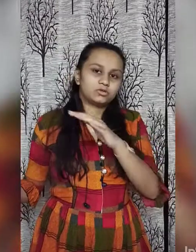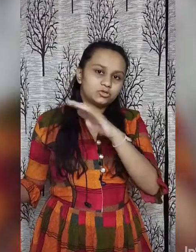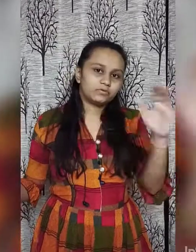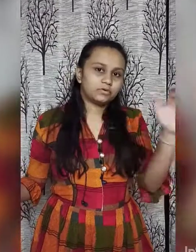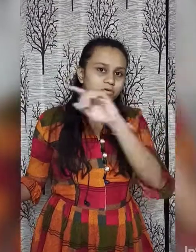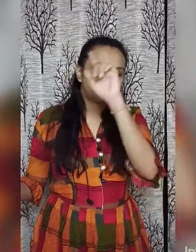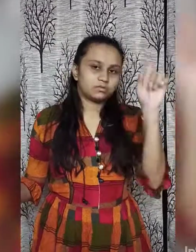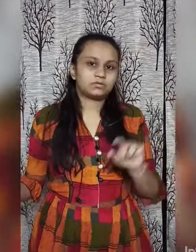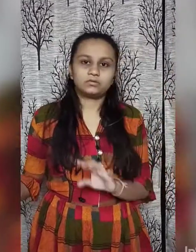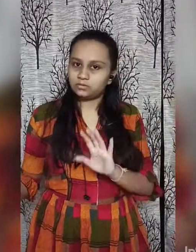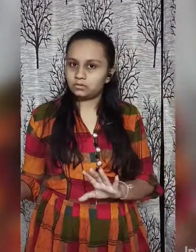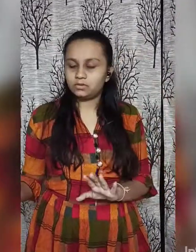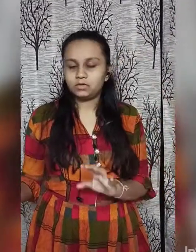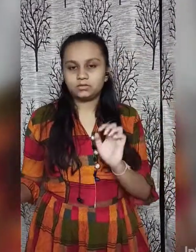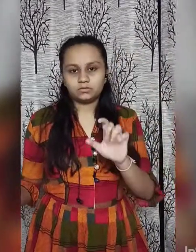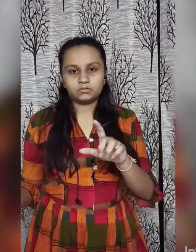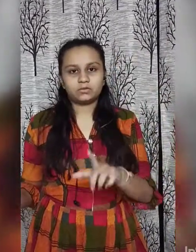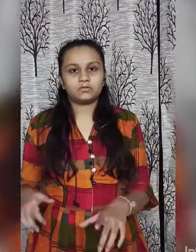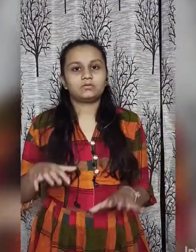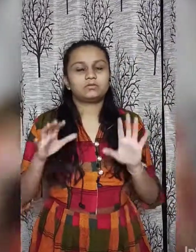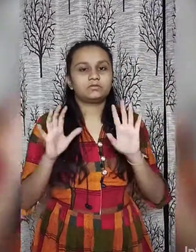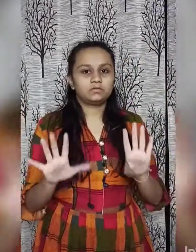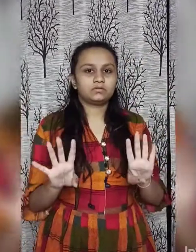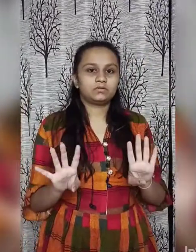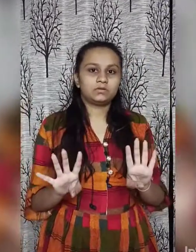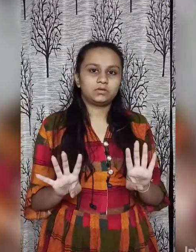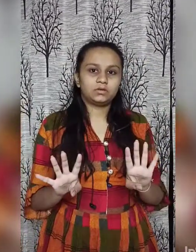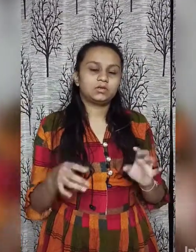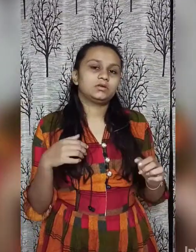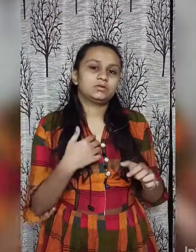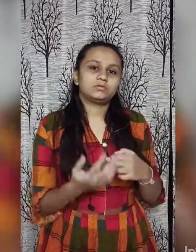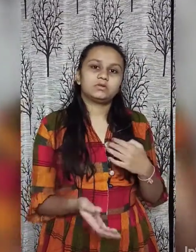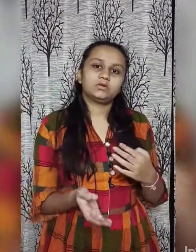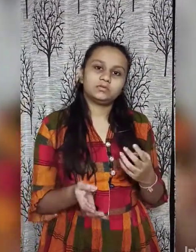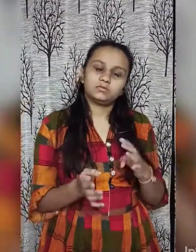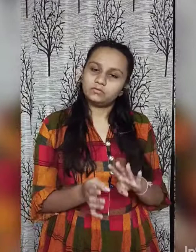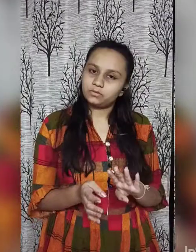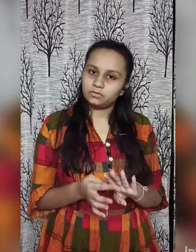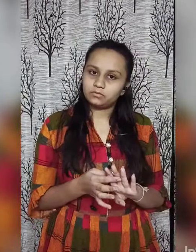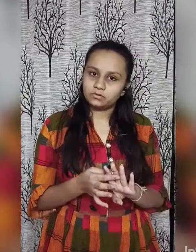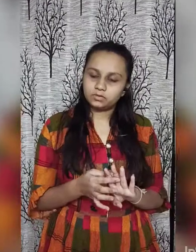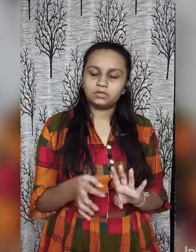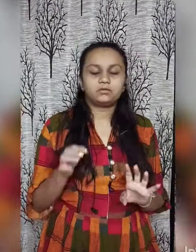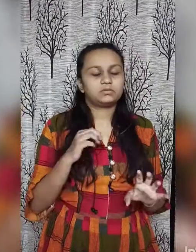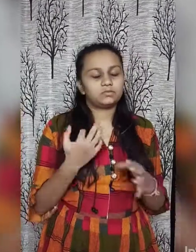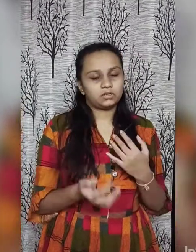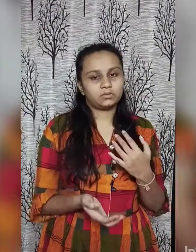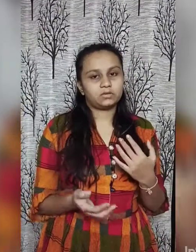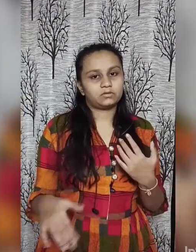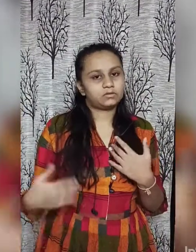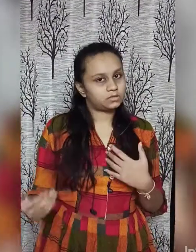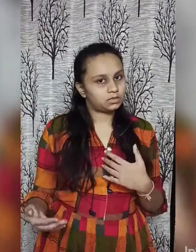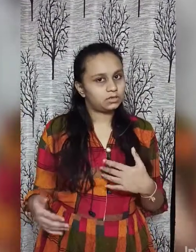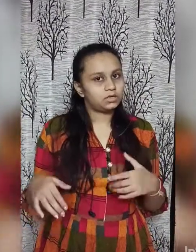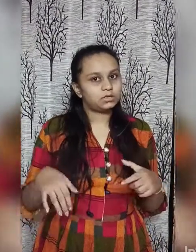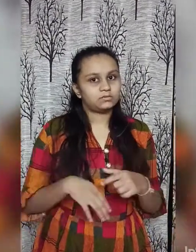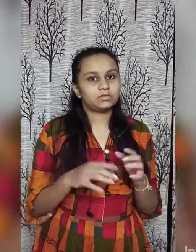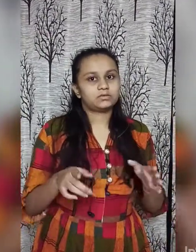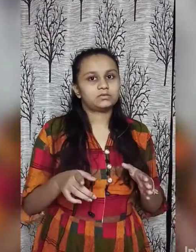the cost of that component. The last method of costing and the number 8 method of costing is multiple costing. In